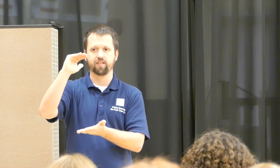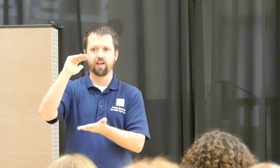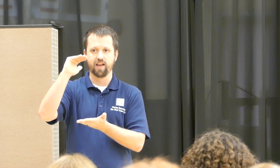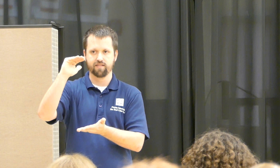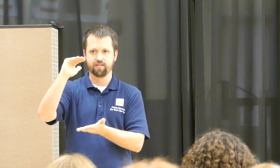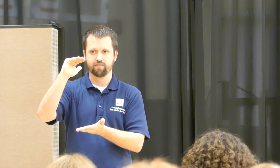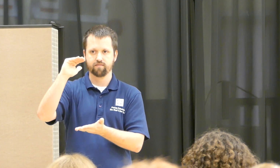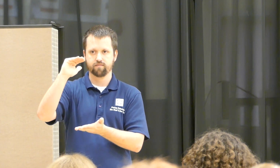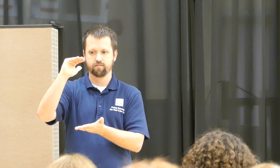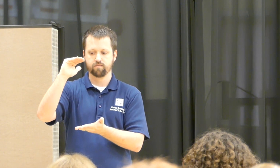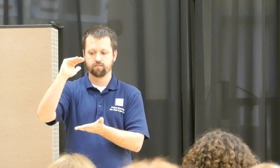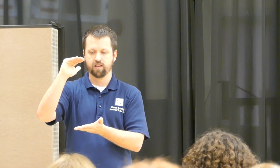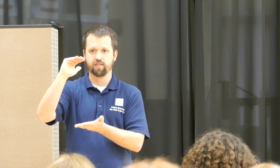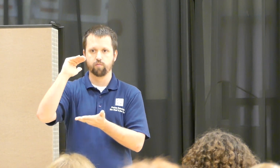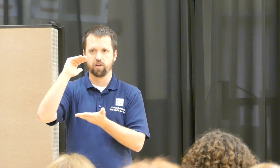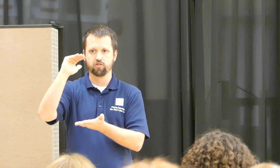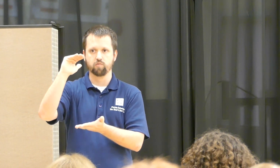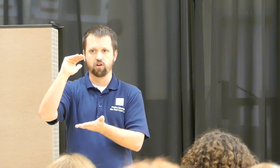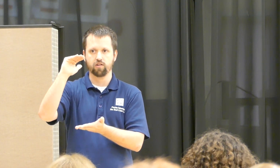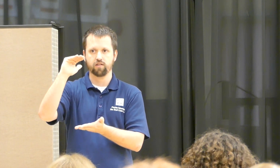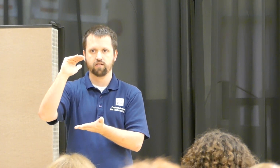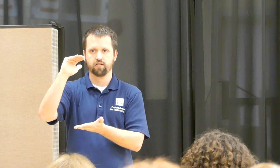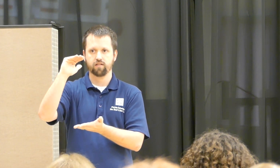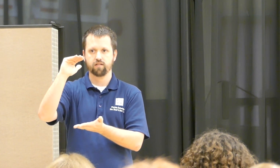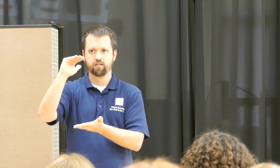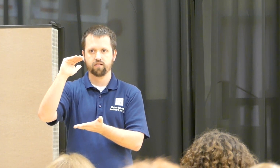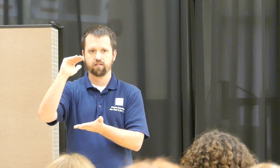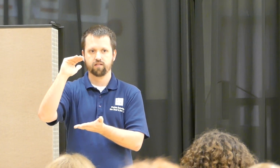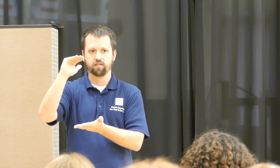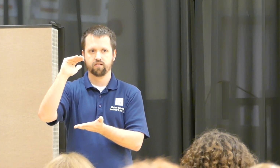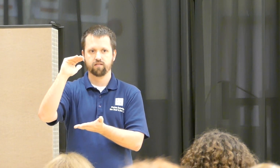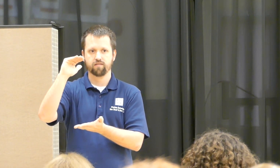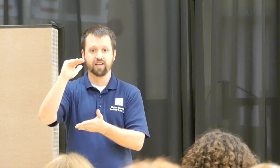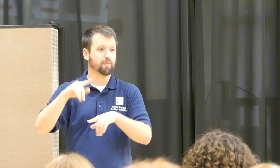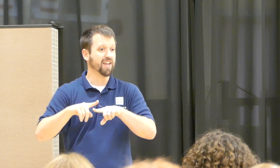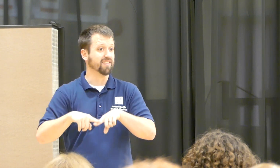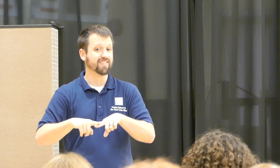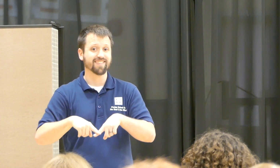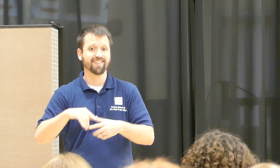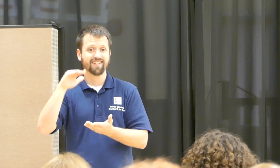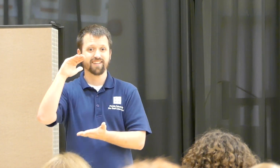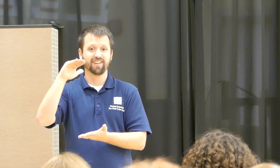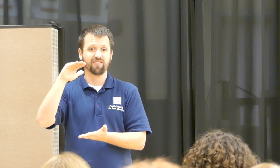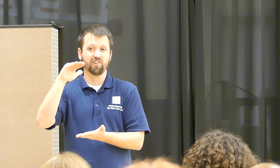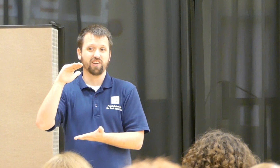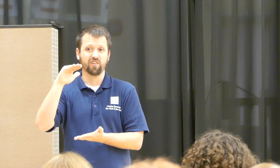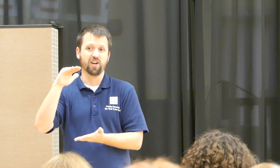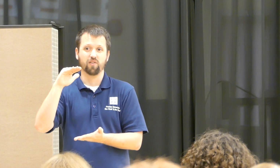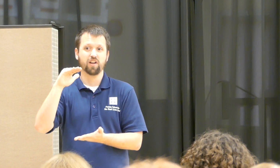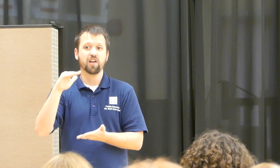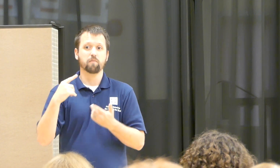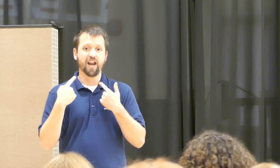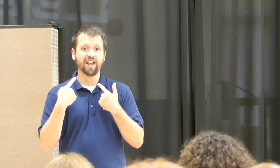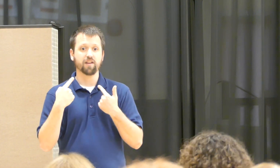size. Is this big or small? Yes. It depends. We really don't know. But I